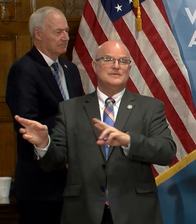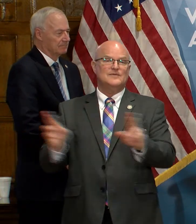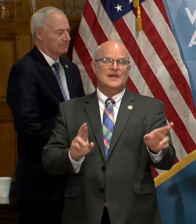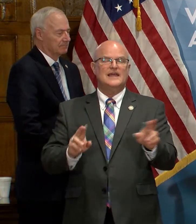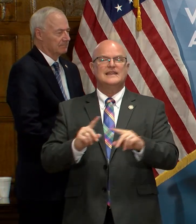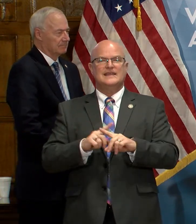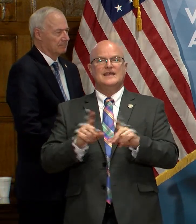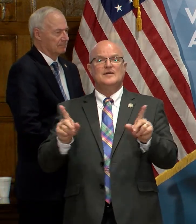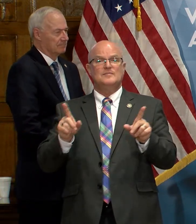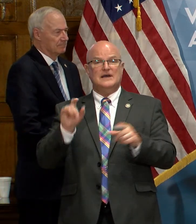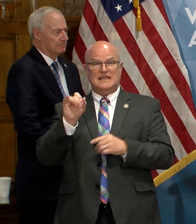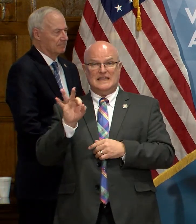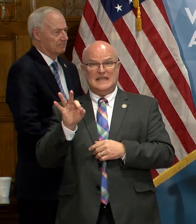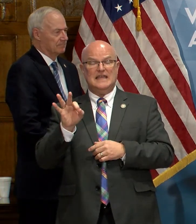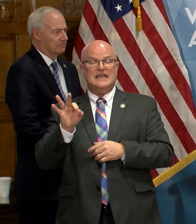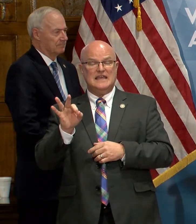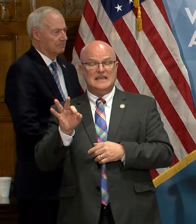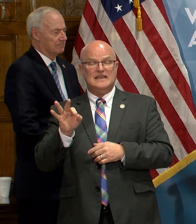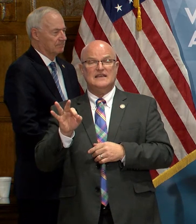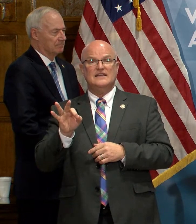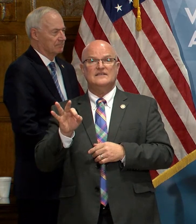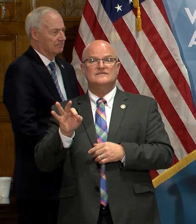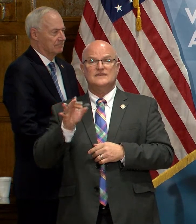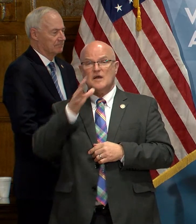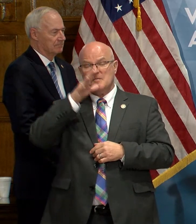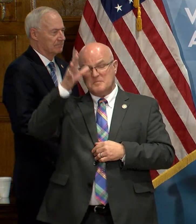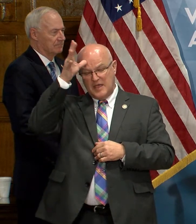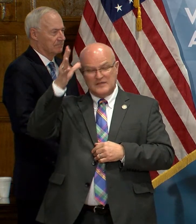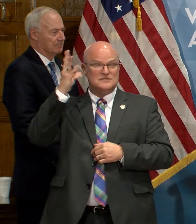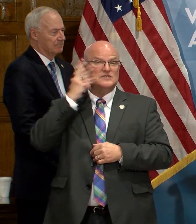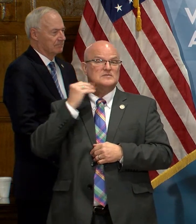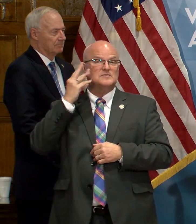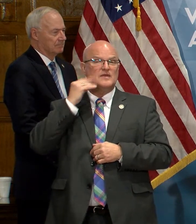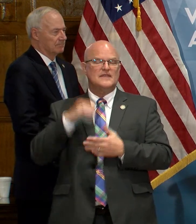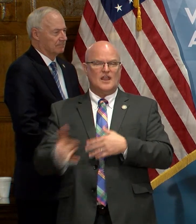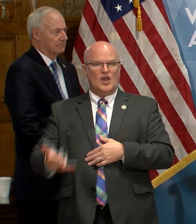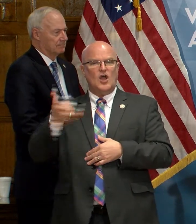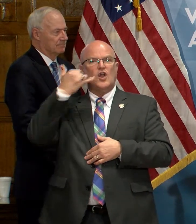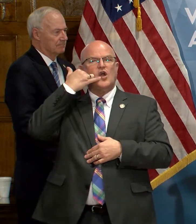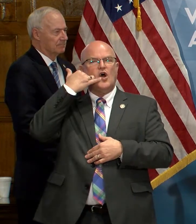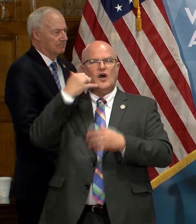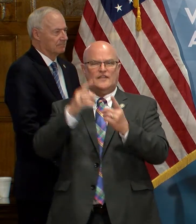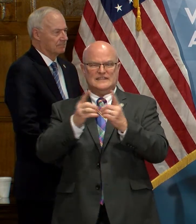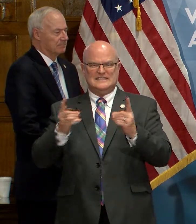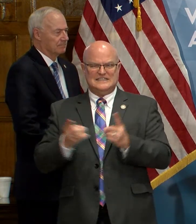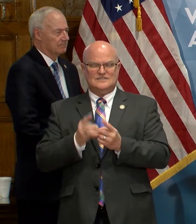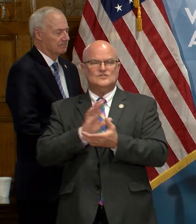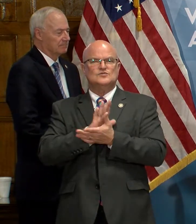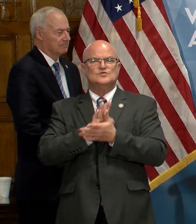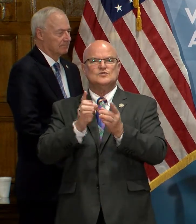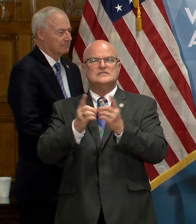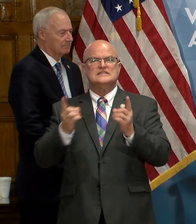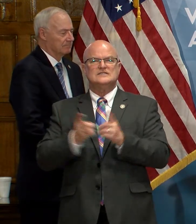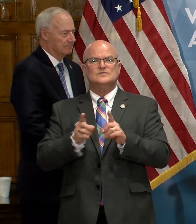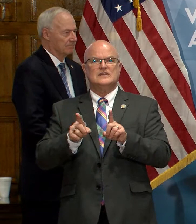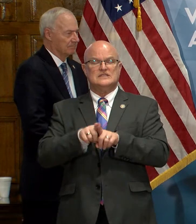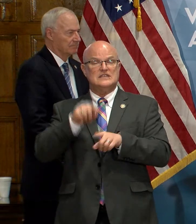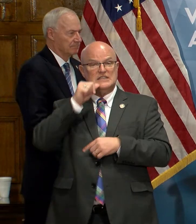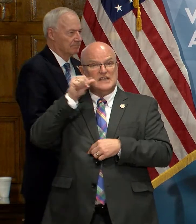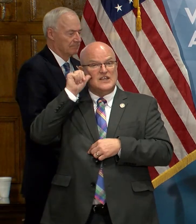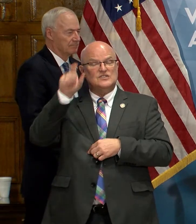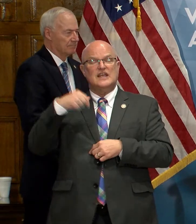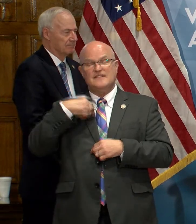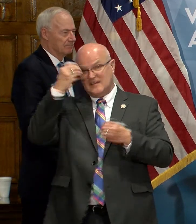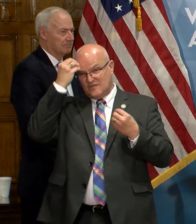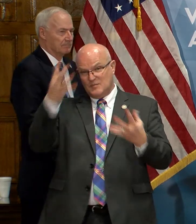But if parents are experiencing that, they should call their districts. But as of yesterday, they should